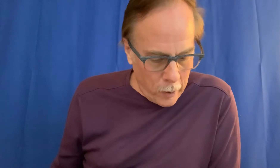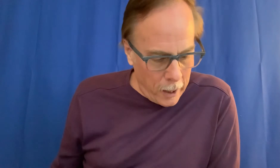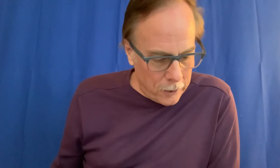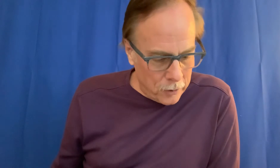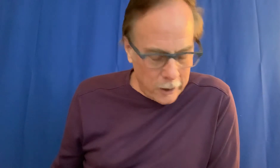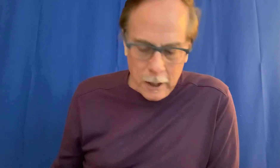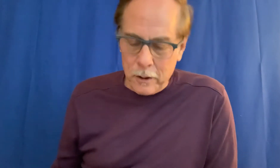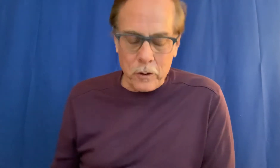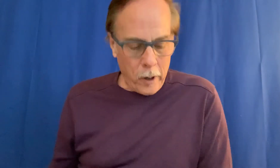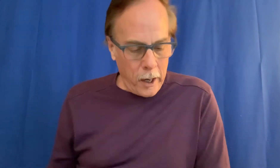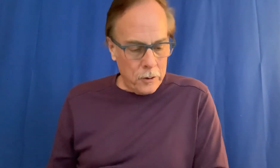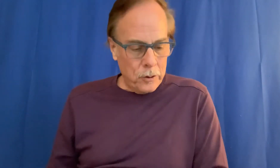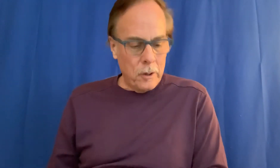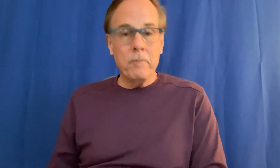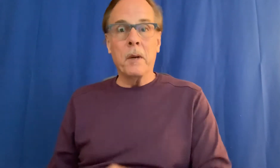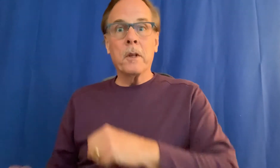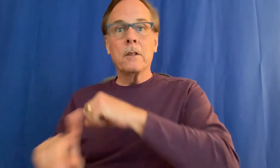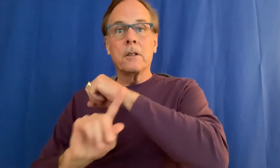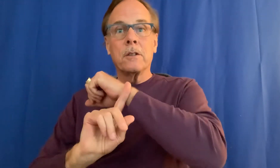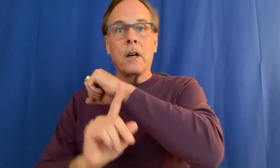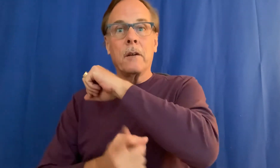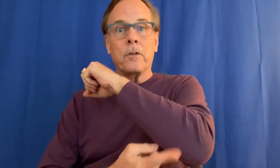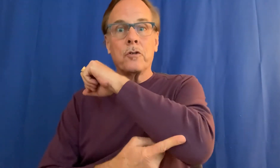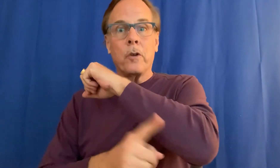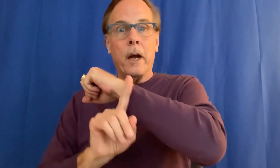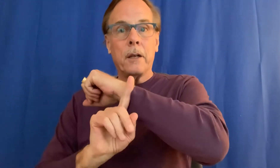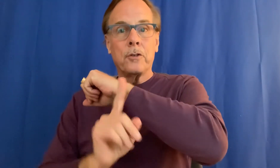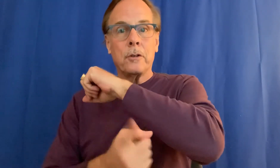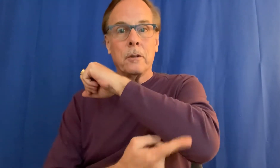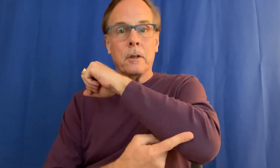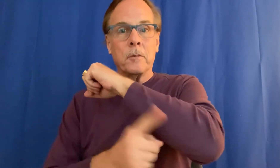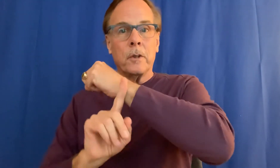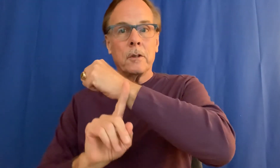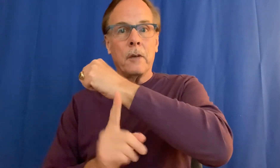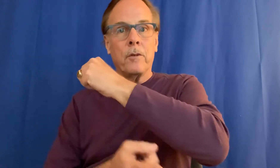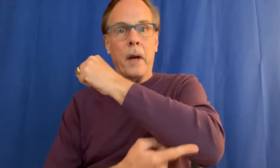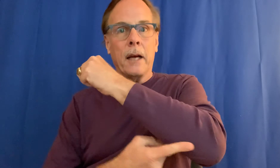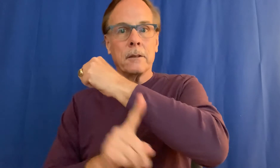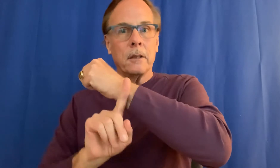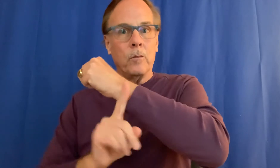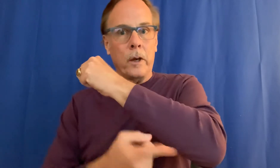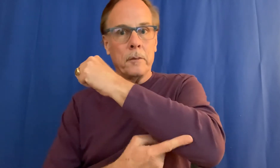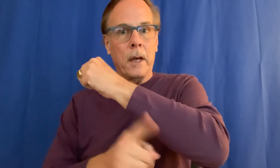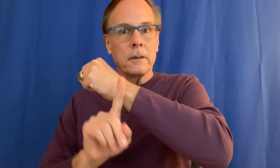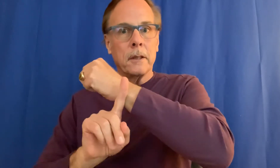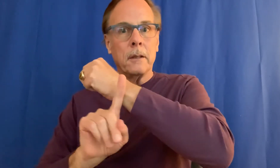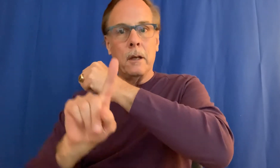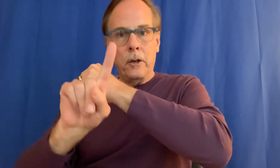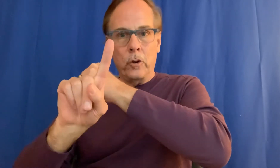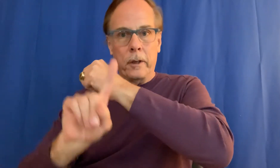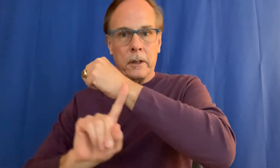Trash, take out the trash. Remember, this is a sign for trash. Comes from the sign for basket, waste basket. Your index